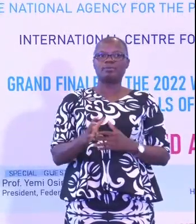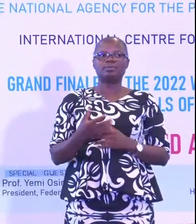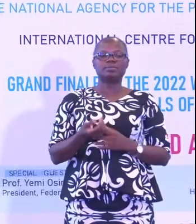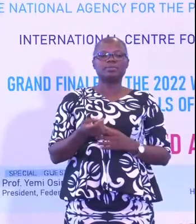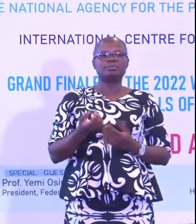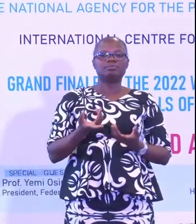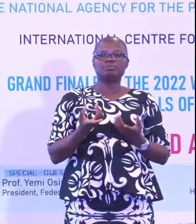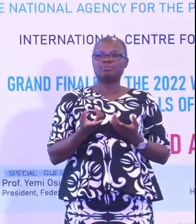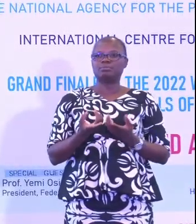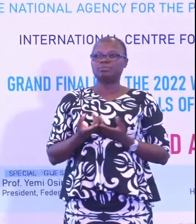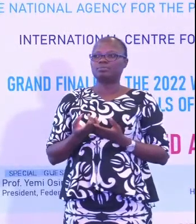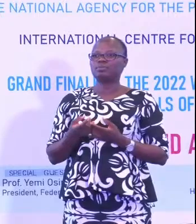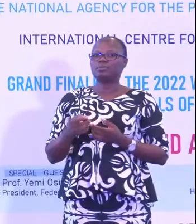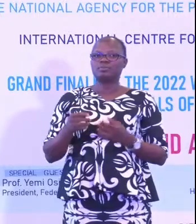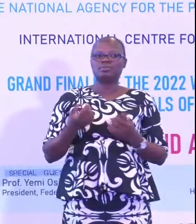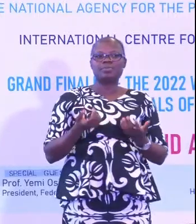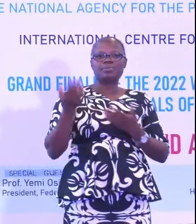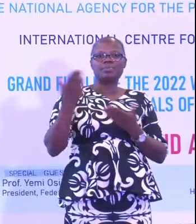epitomized by NACTAL.